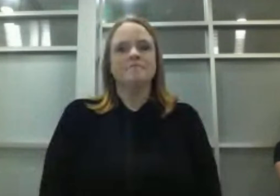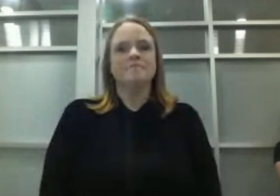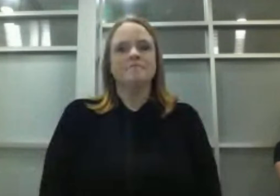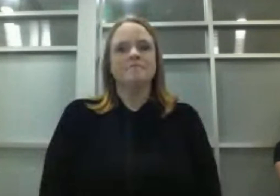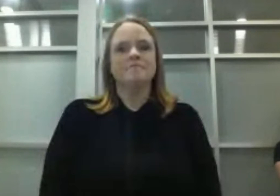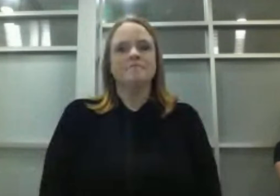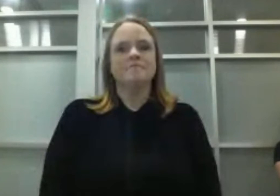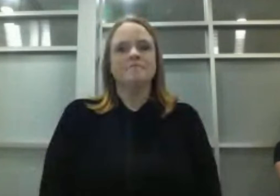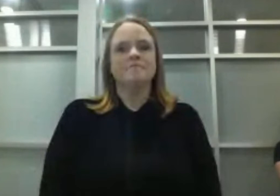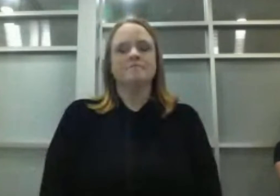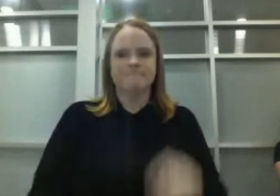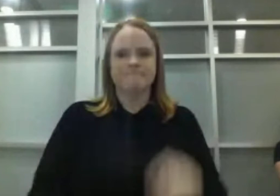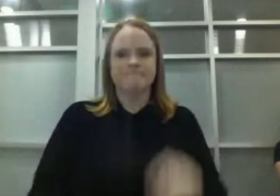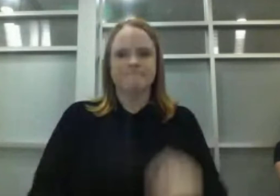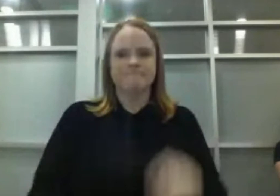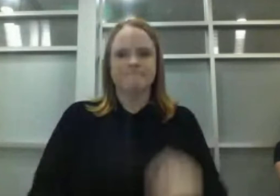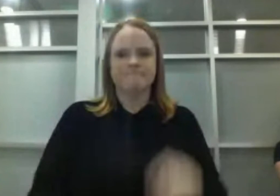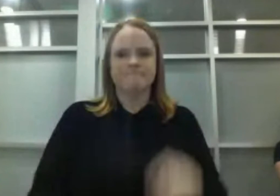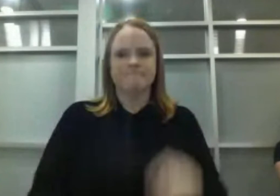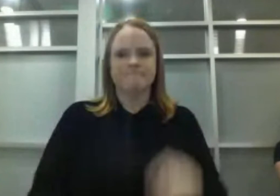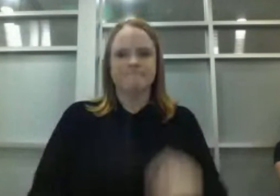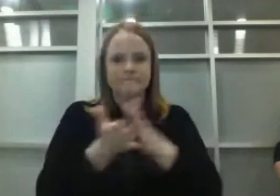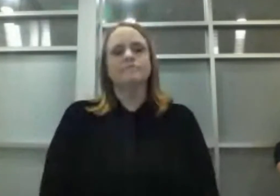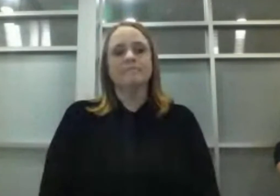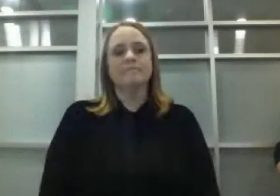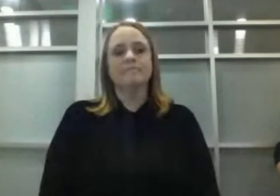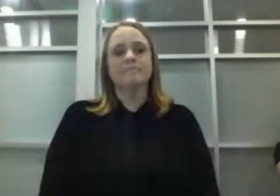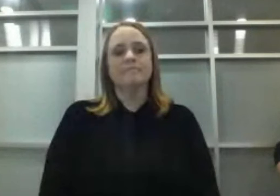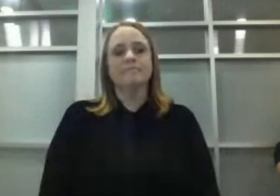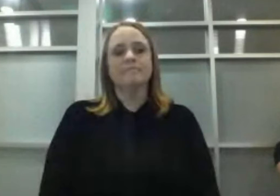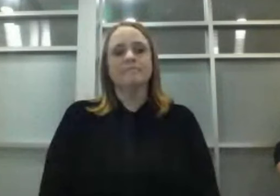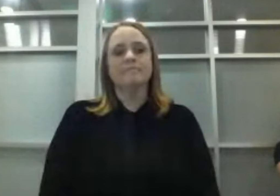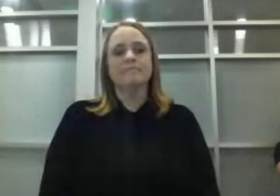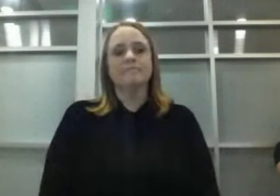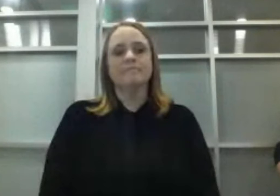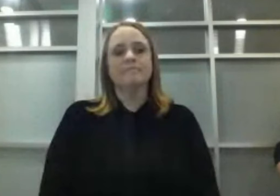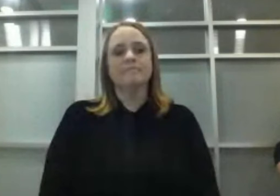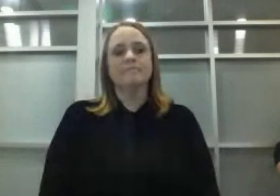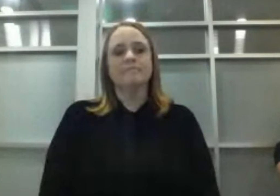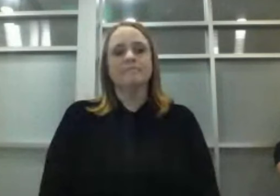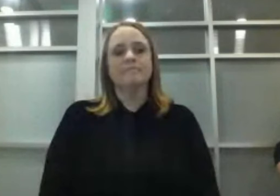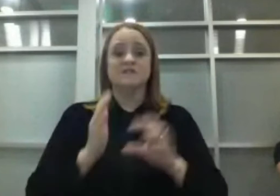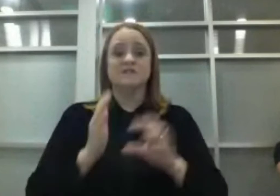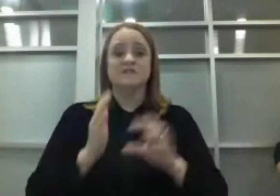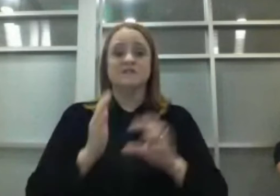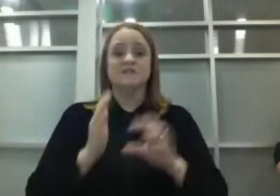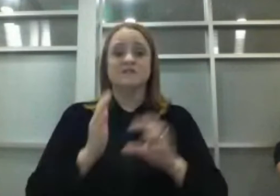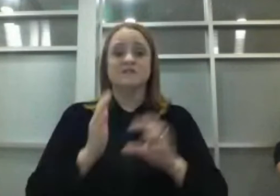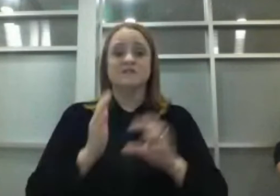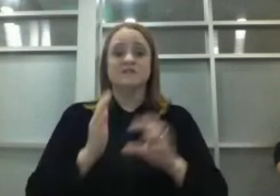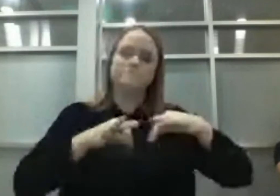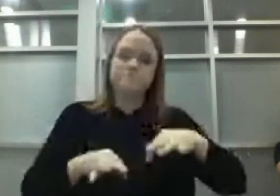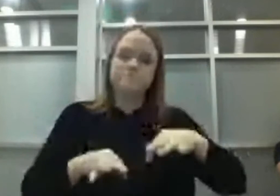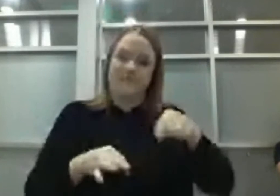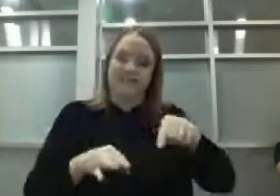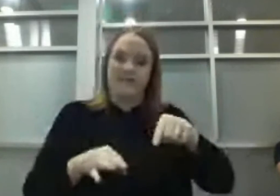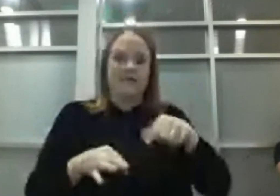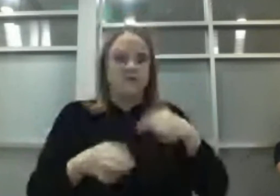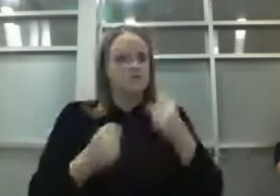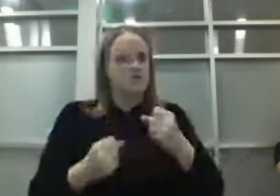So chapter 7, since it's talking about concurrent systems, starts to walk through, which I think is a real strength of this book, where it starts to show you how to